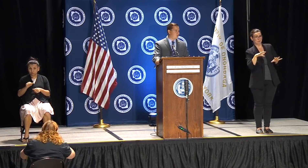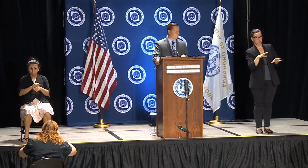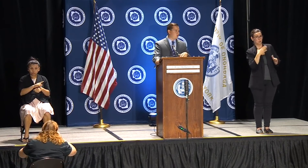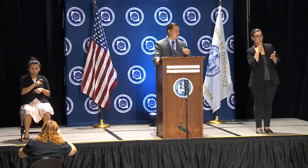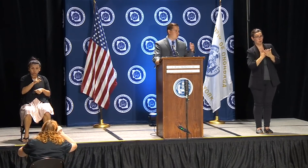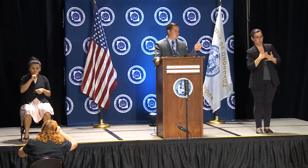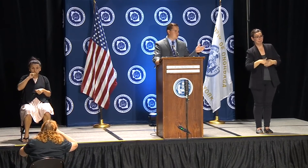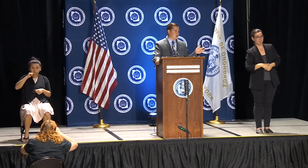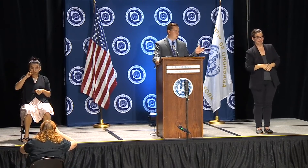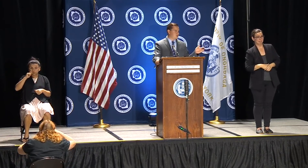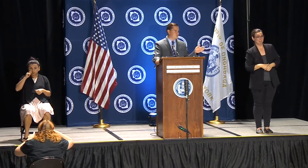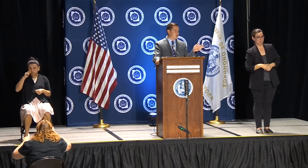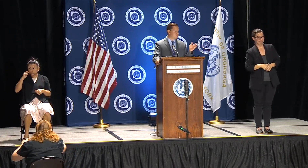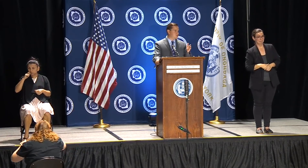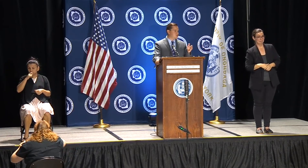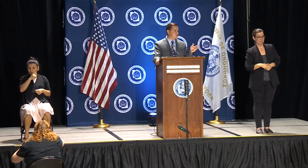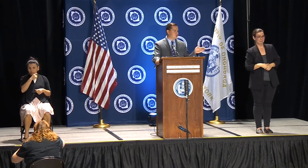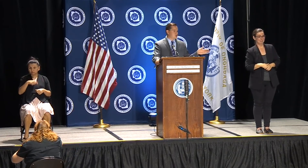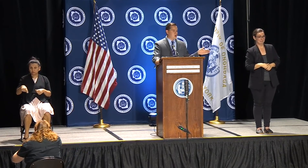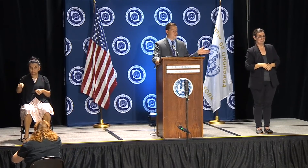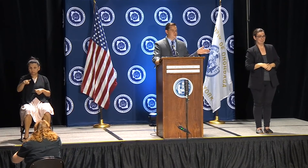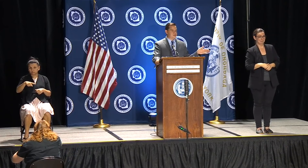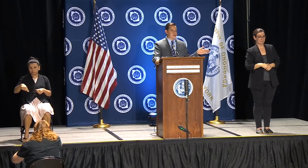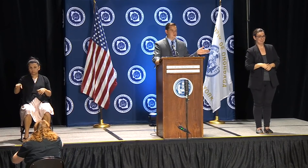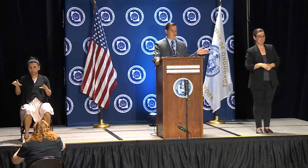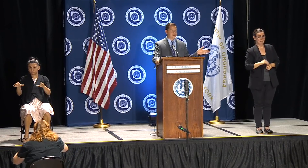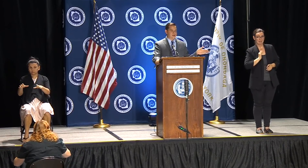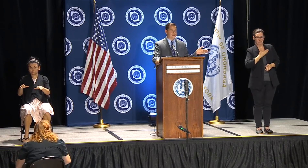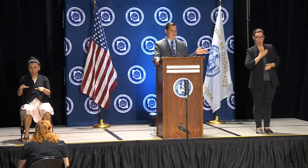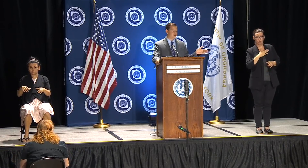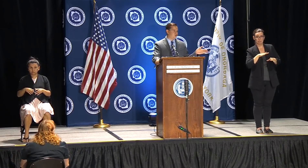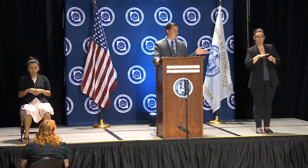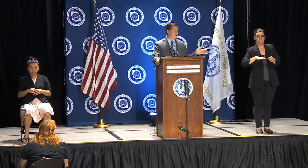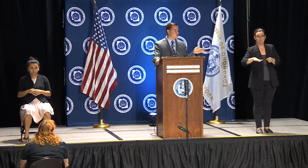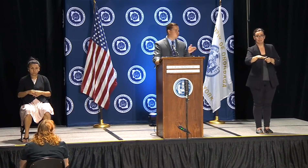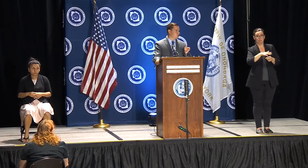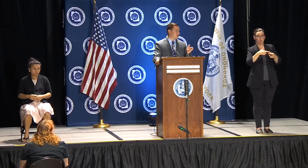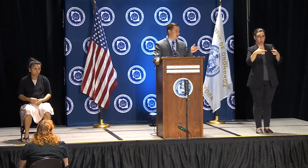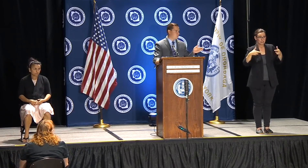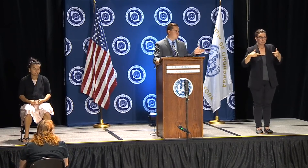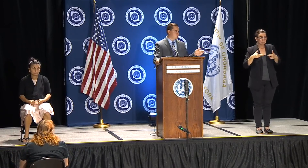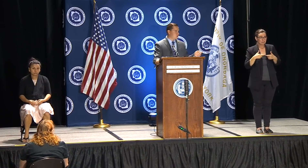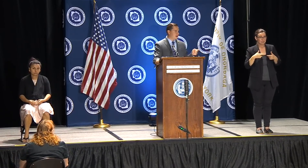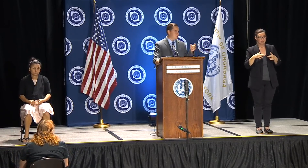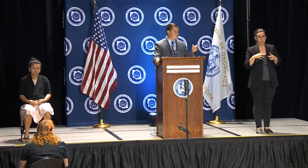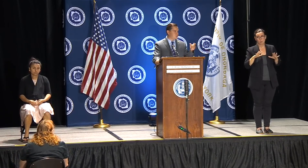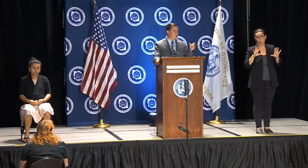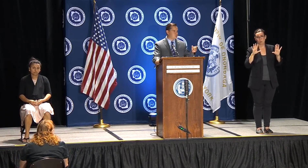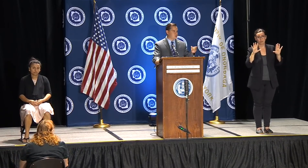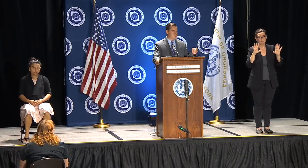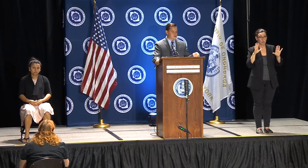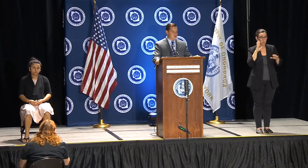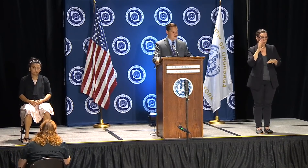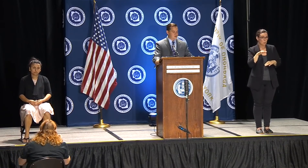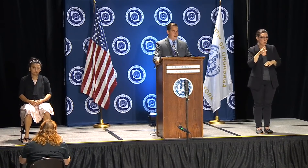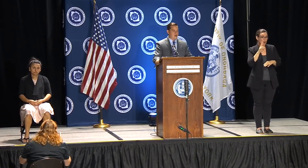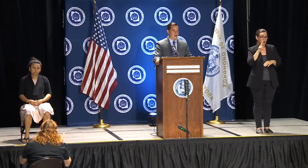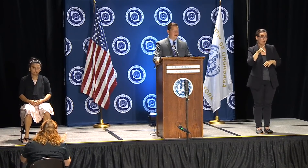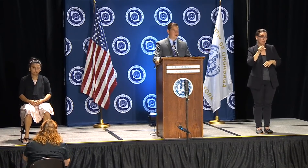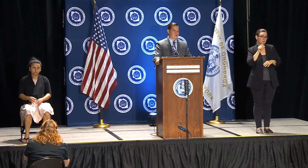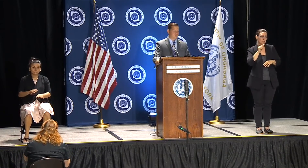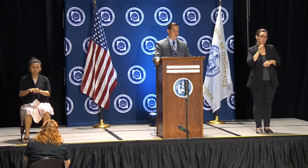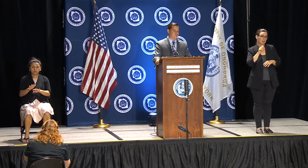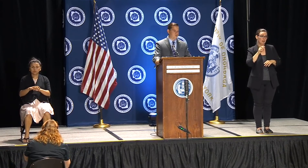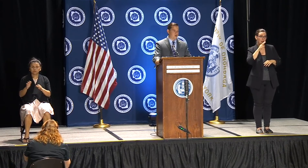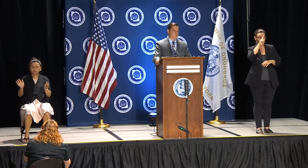are, but really the whole state, because many of upstate's now doing testing for every SUNY campus. So a lot of these small communities now